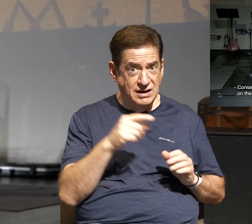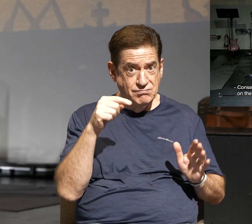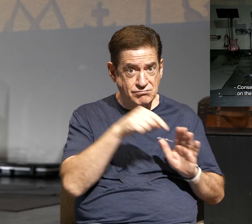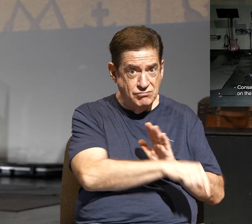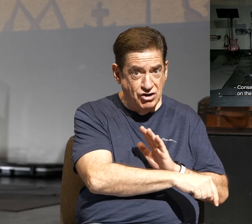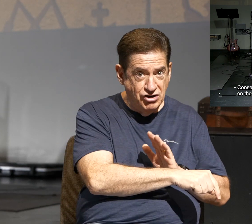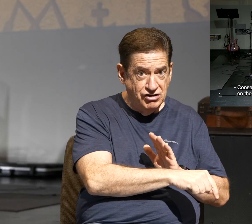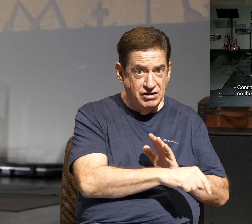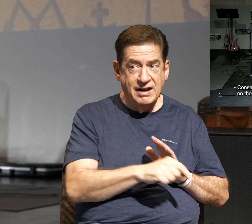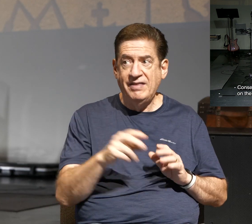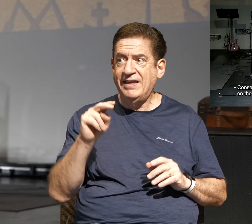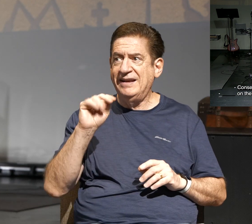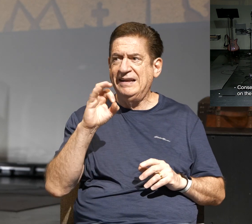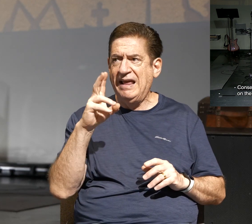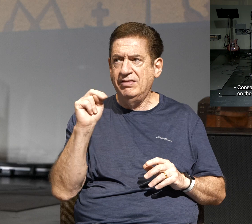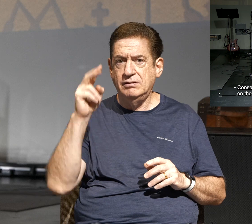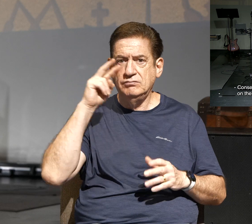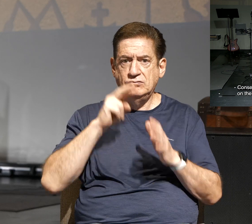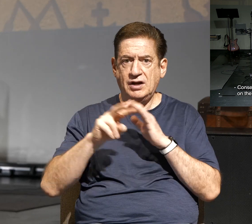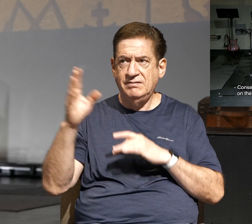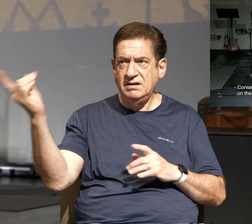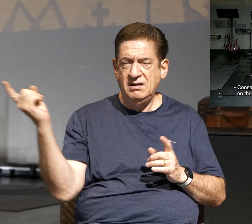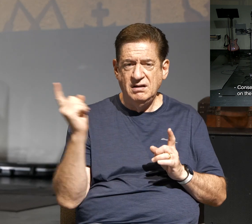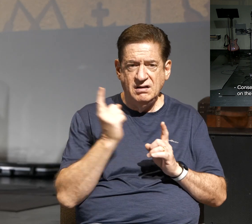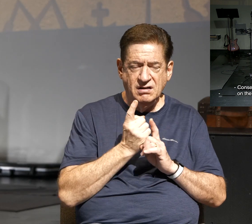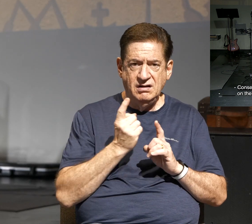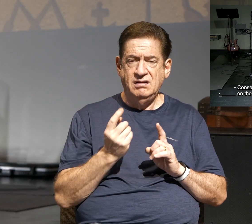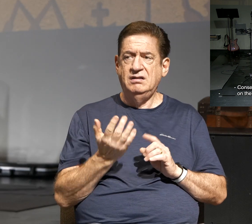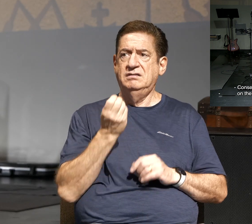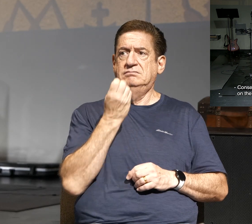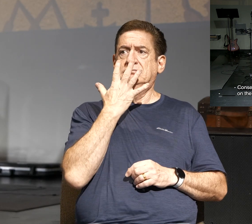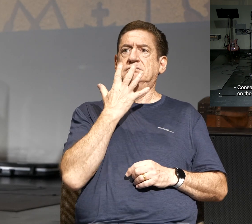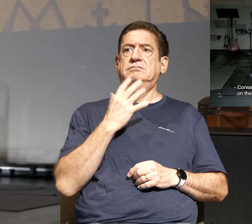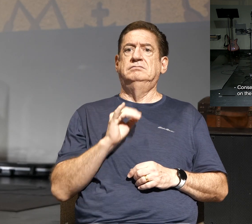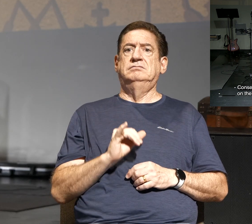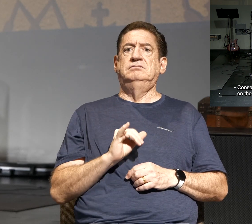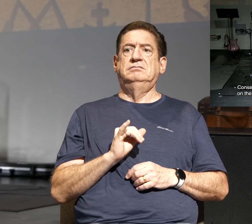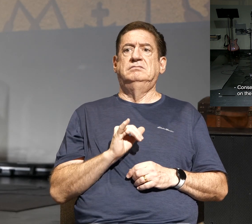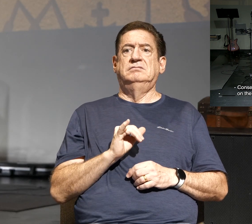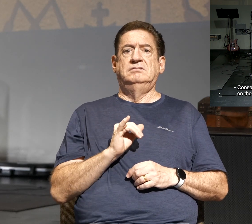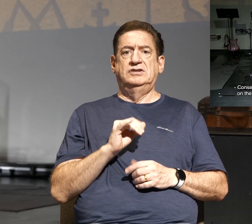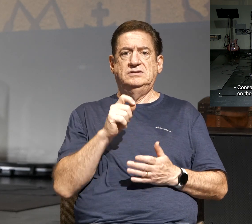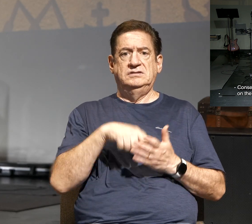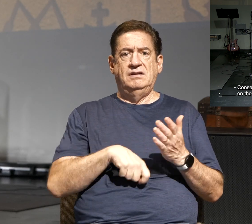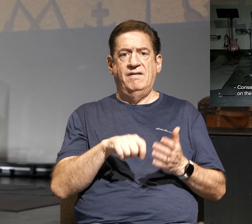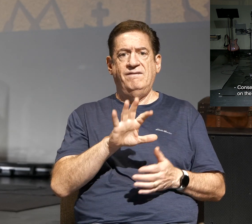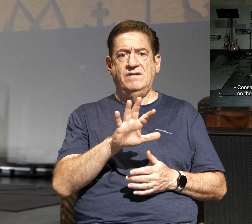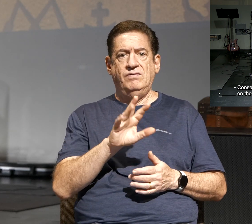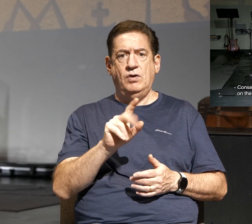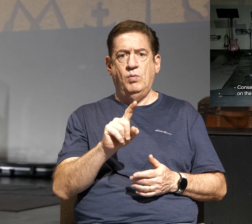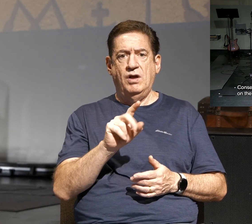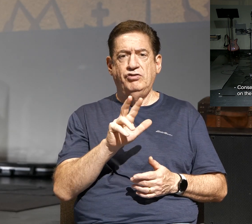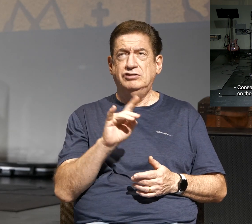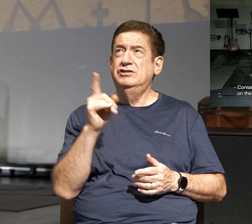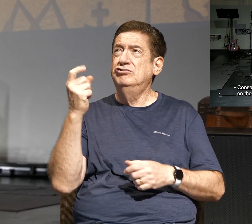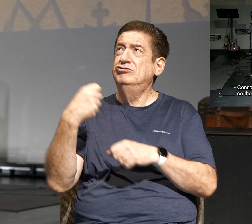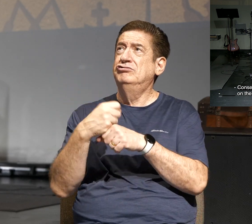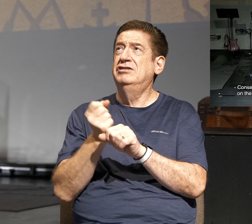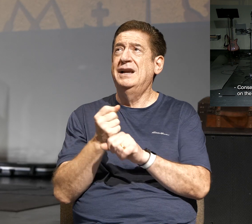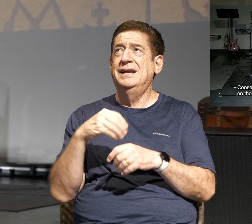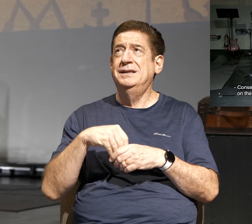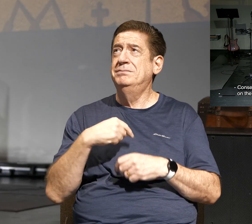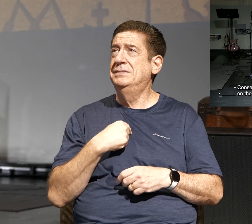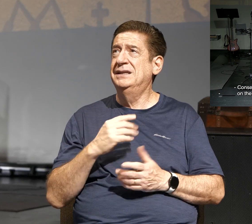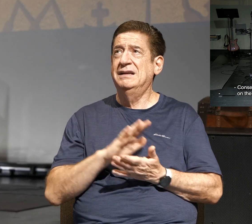Nathan. And then so he writes Psalm 32, 51, and Psalm 51, 10. He says, create in me a clean